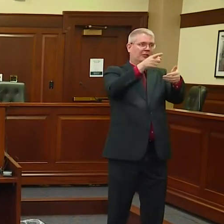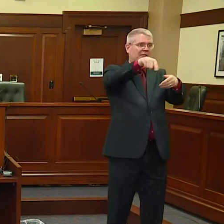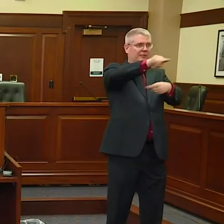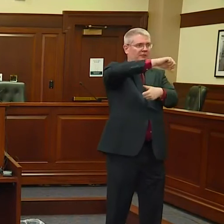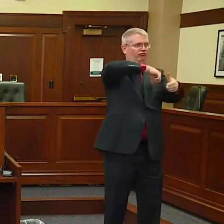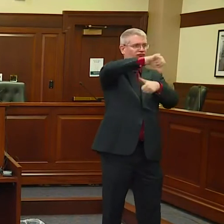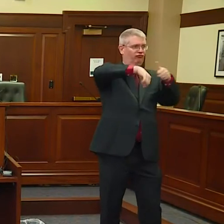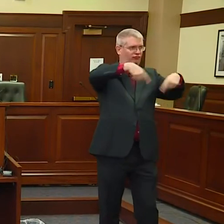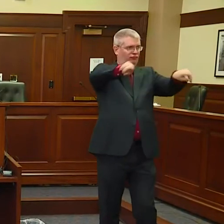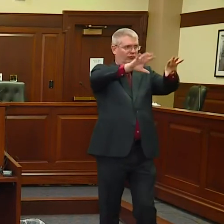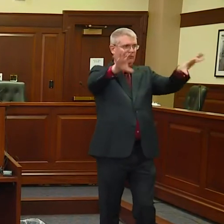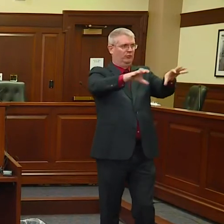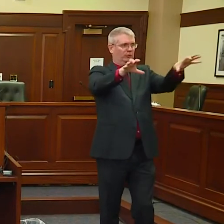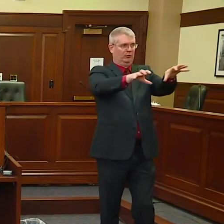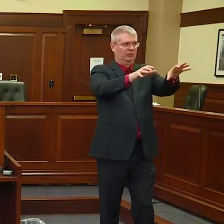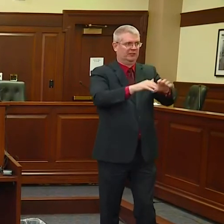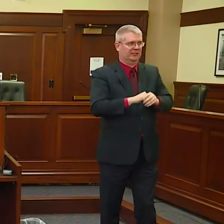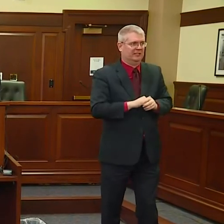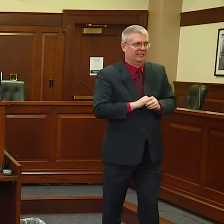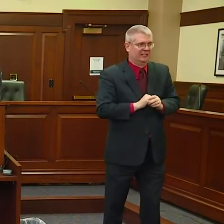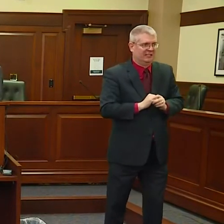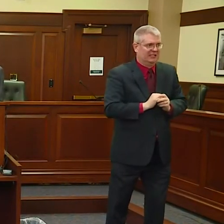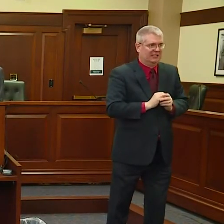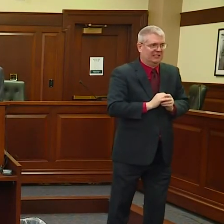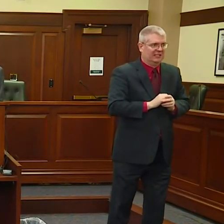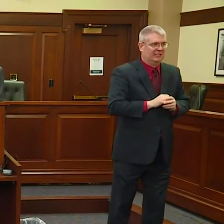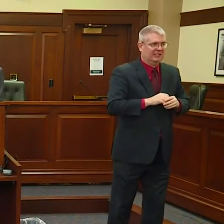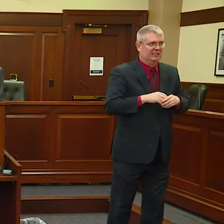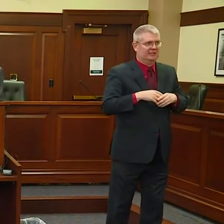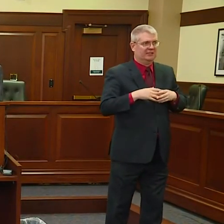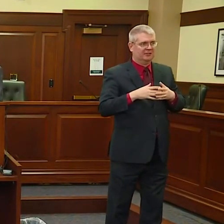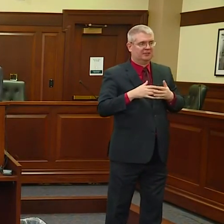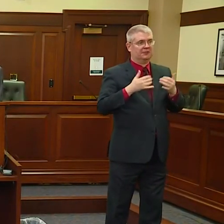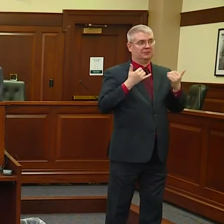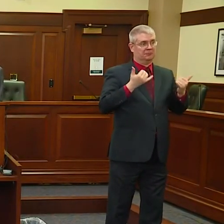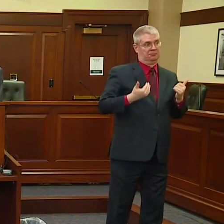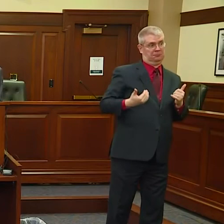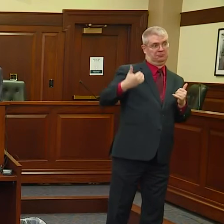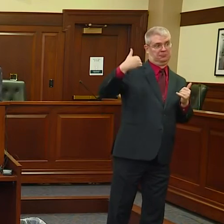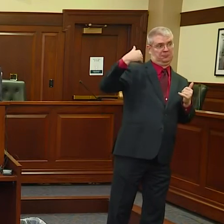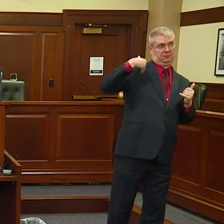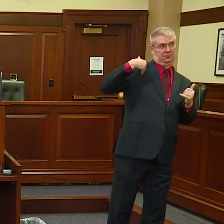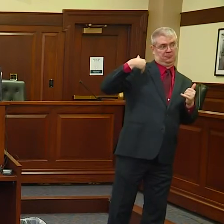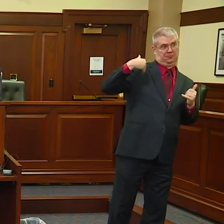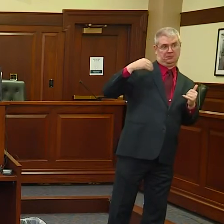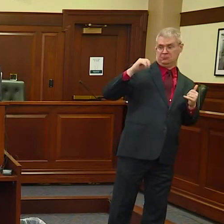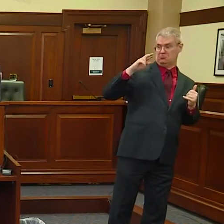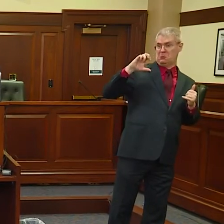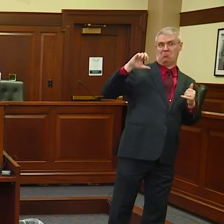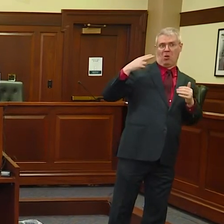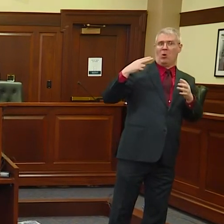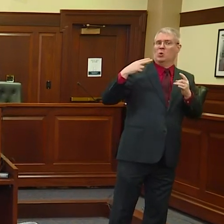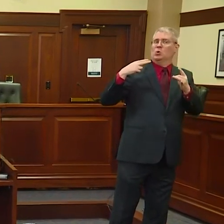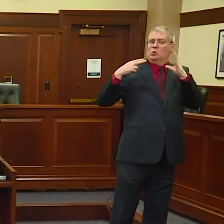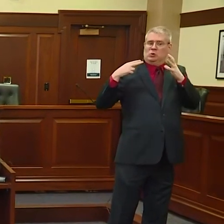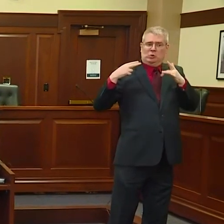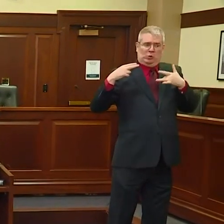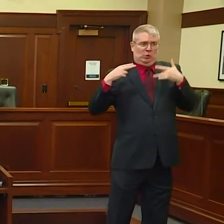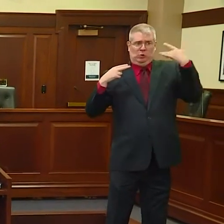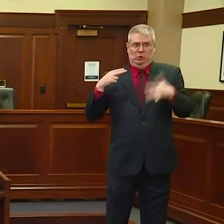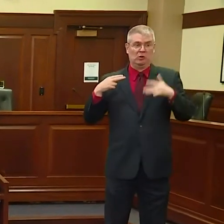out of ICU on a faster rate and not have them be in the ICU for a much longer period of time.